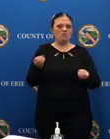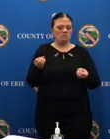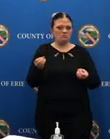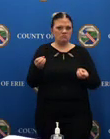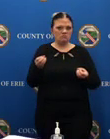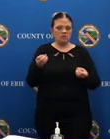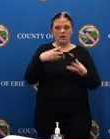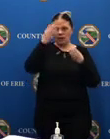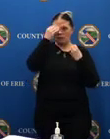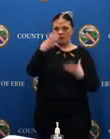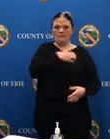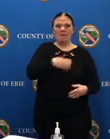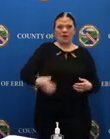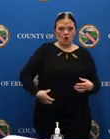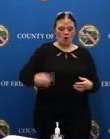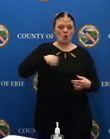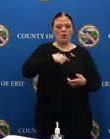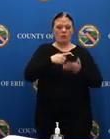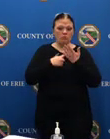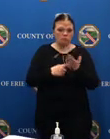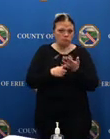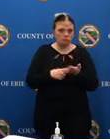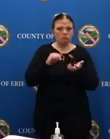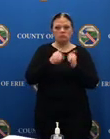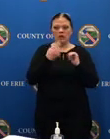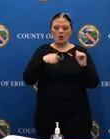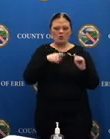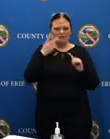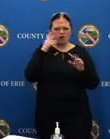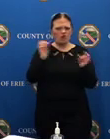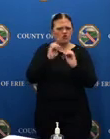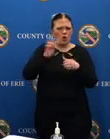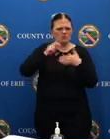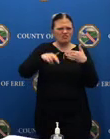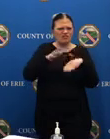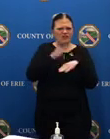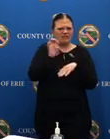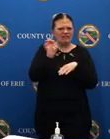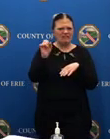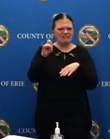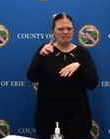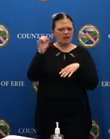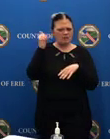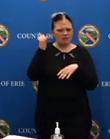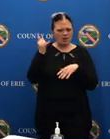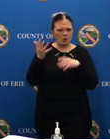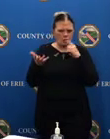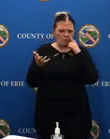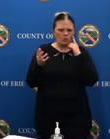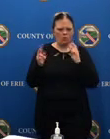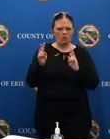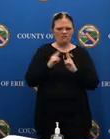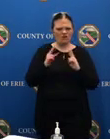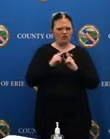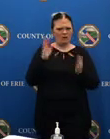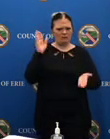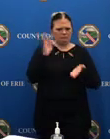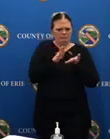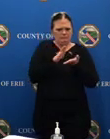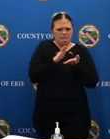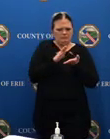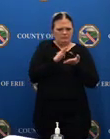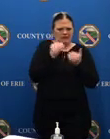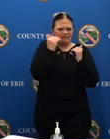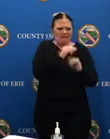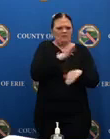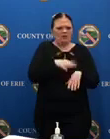I informed the mayor of that. We were talking about that, how we were seeing no results in the east side of Buffalo and very limited in the west side, but we did expect